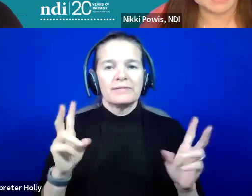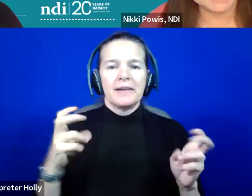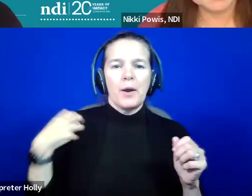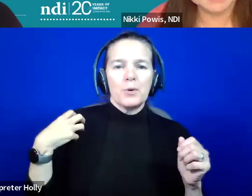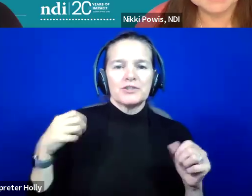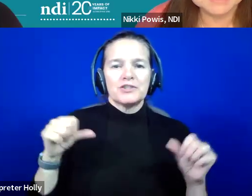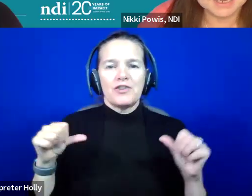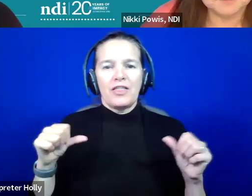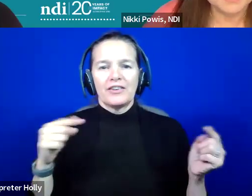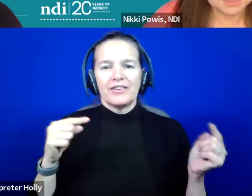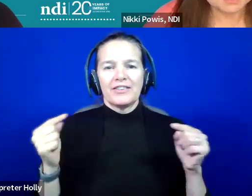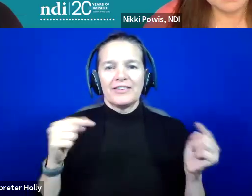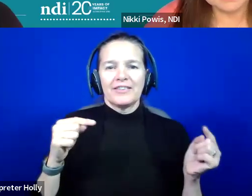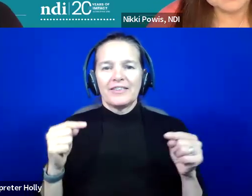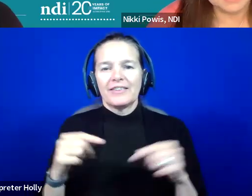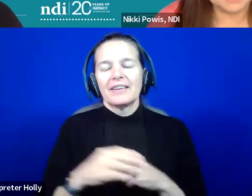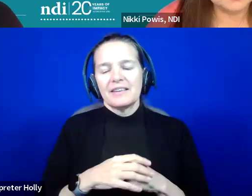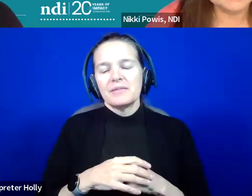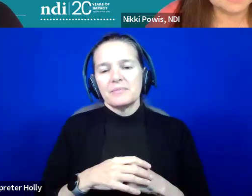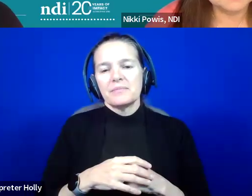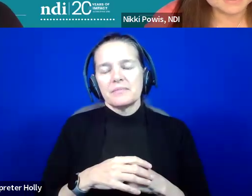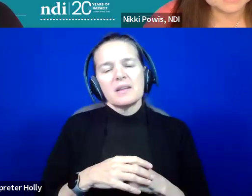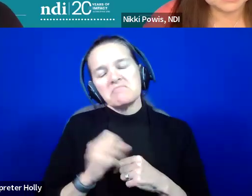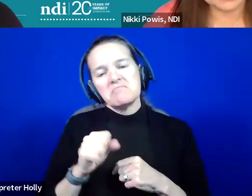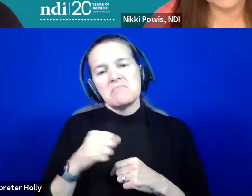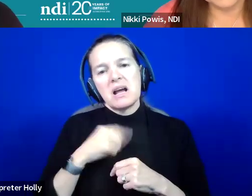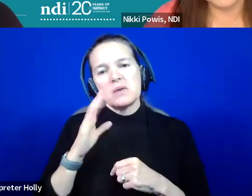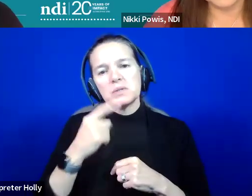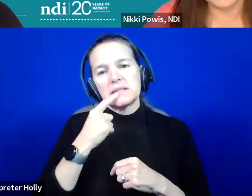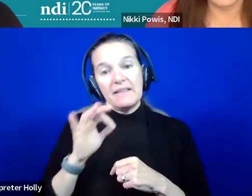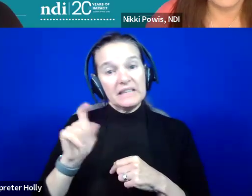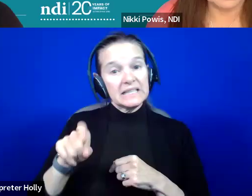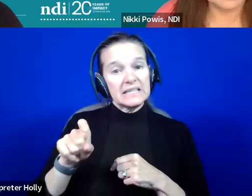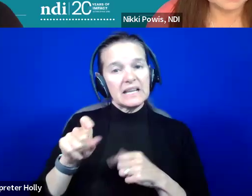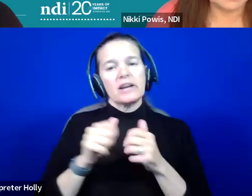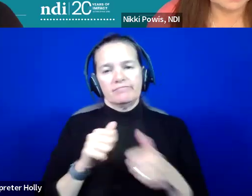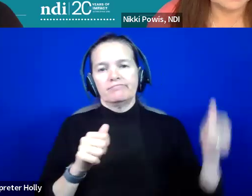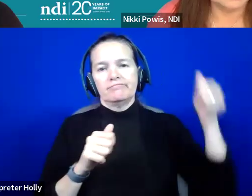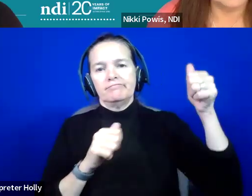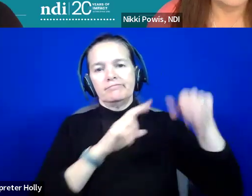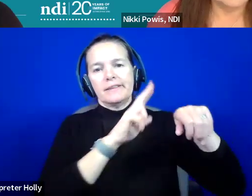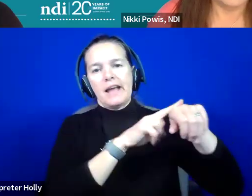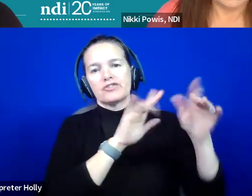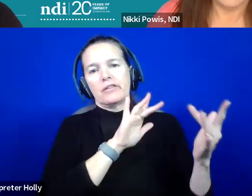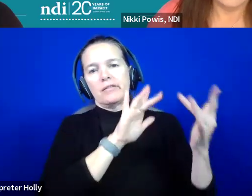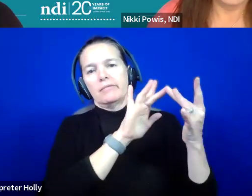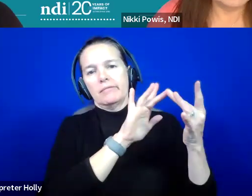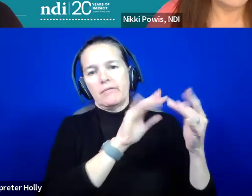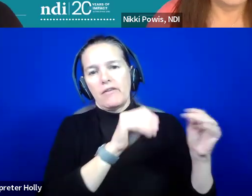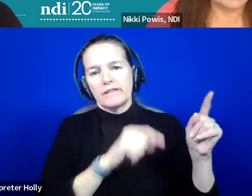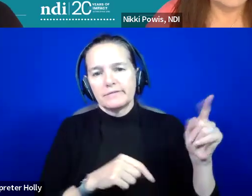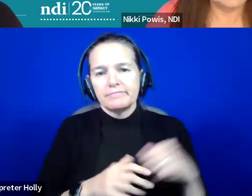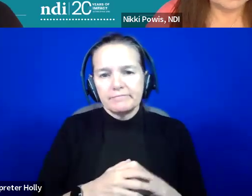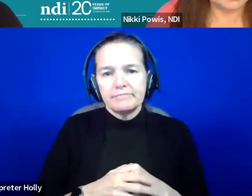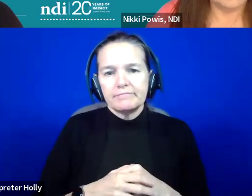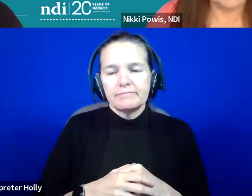different Mhm. aspects. Mhm. But if yeah, I would say if necessary, go to the National Score Office because they seem